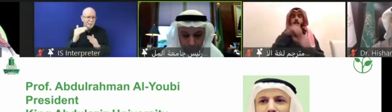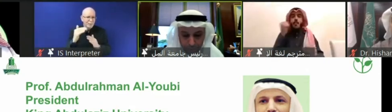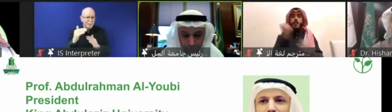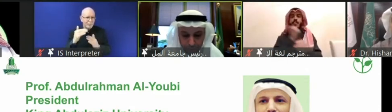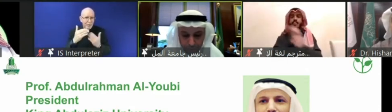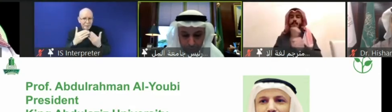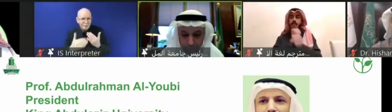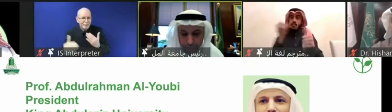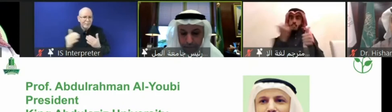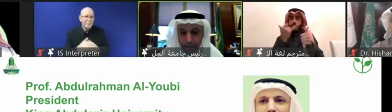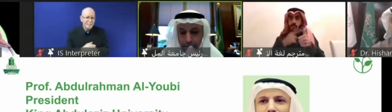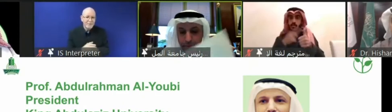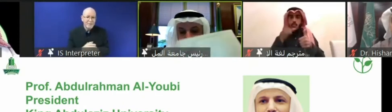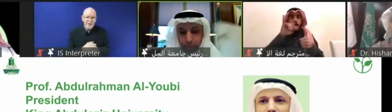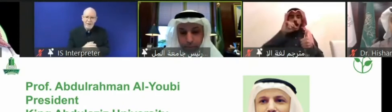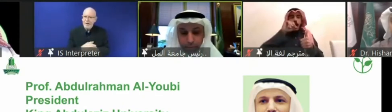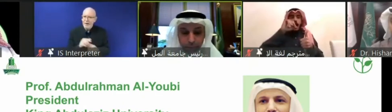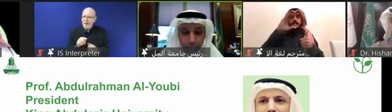ICT aspects.